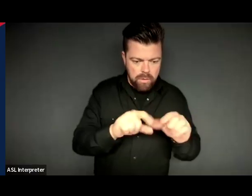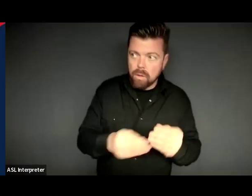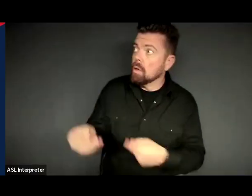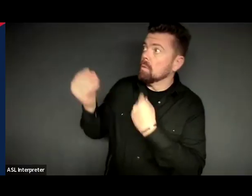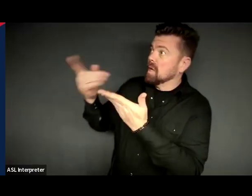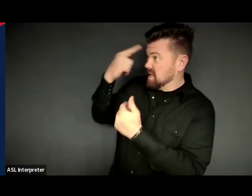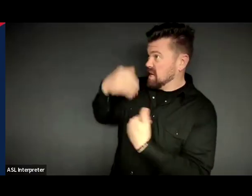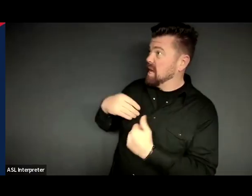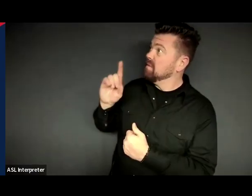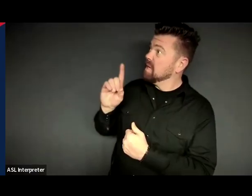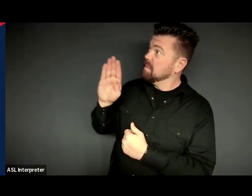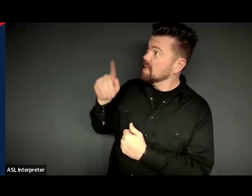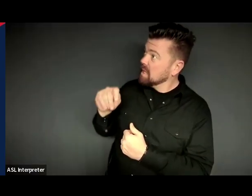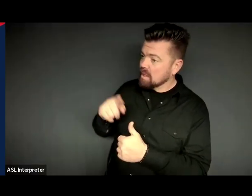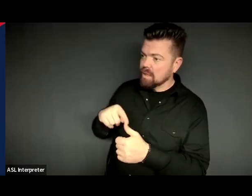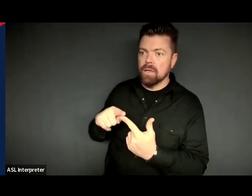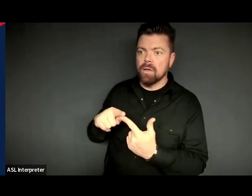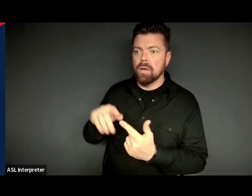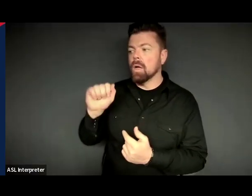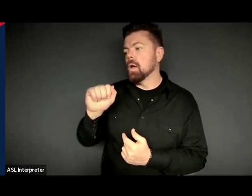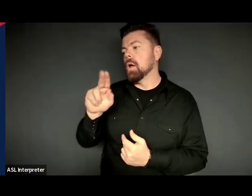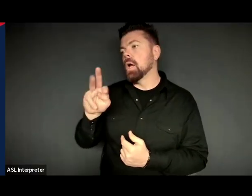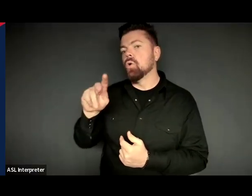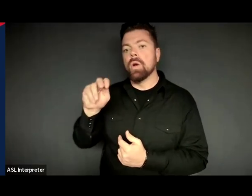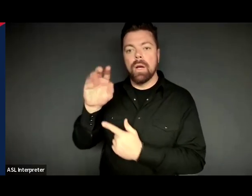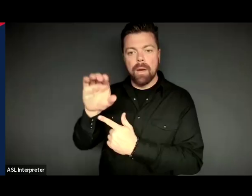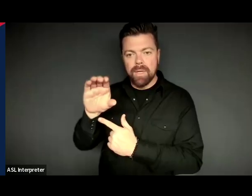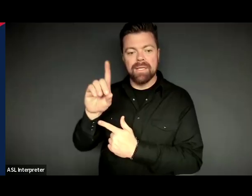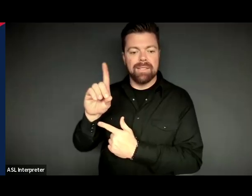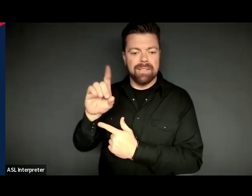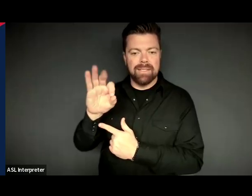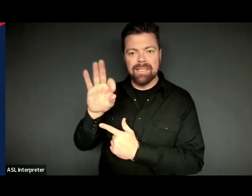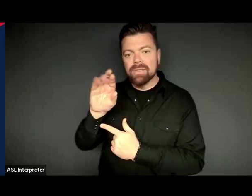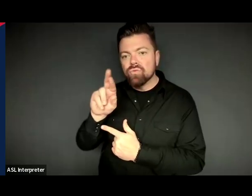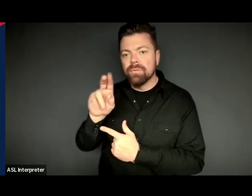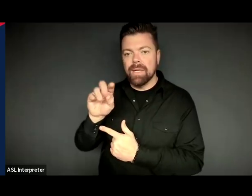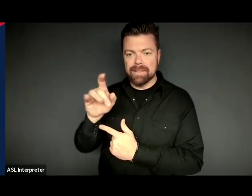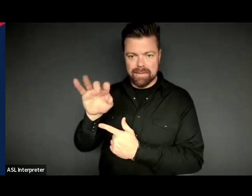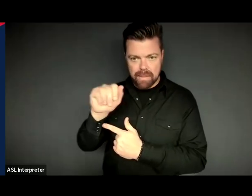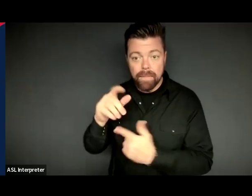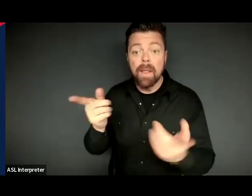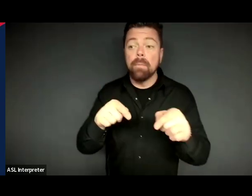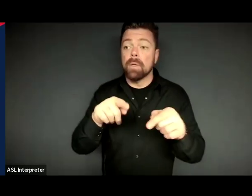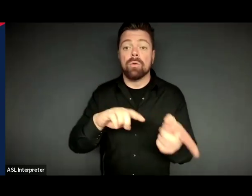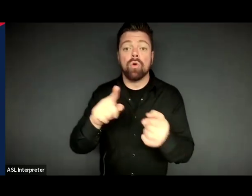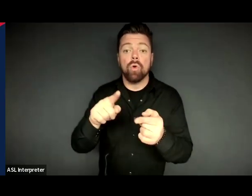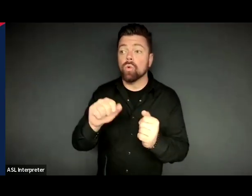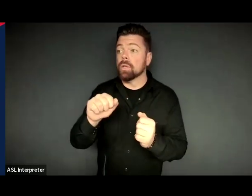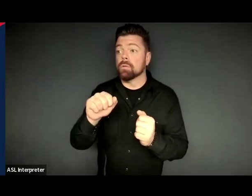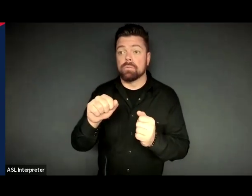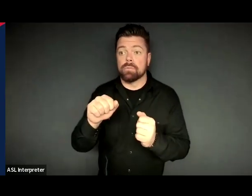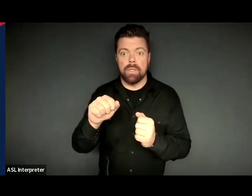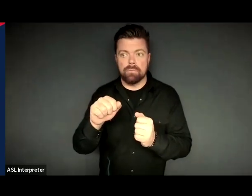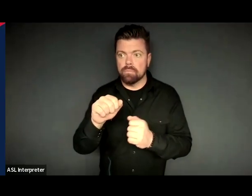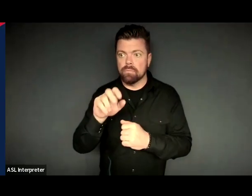have a DVT. I'm having autonomic dysreflexia. You might go to the ED where somebody, or the urgent care where somebody's